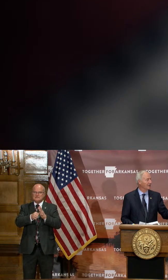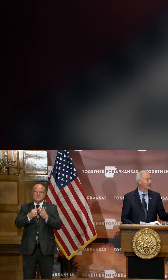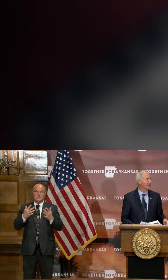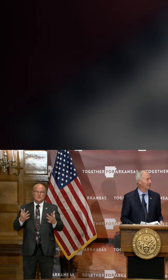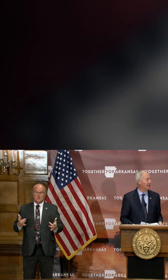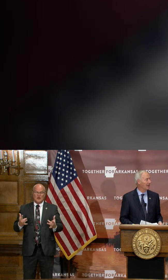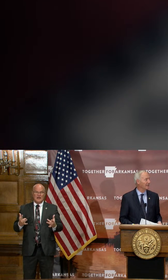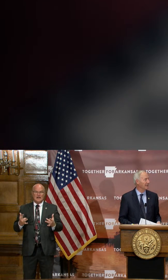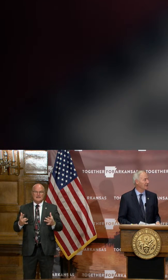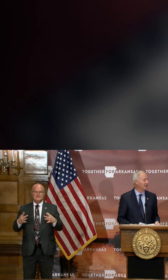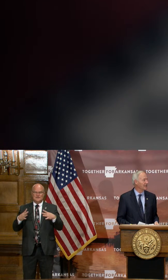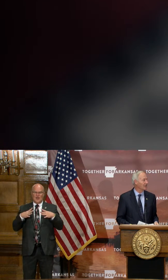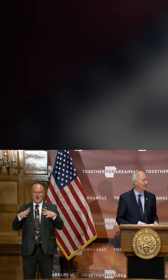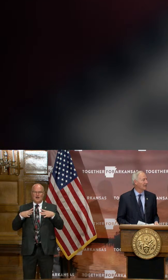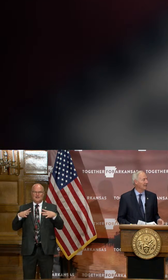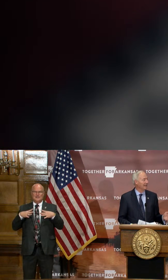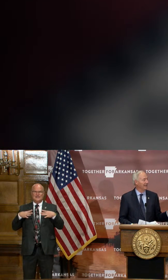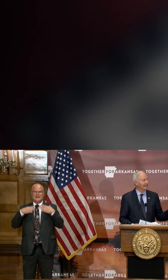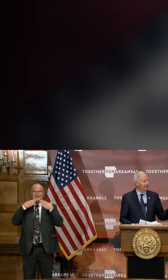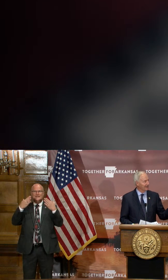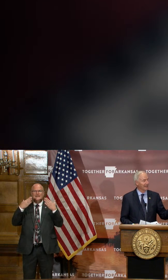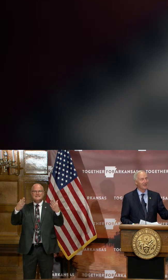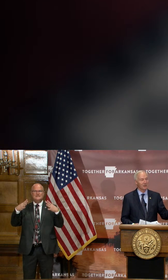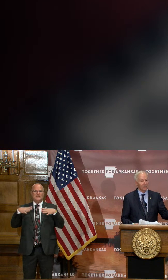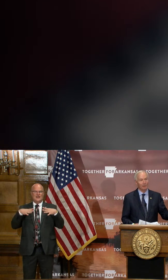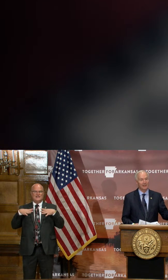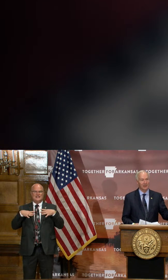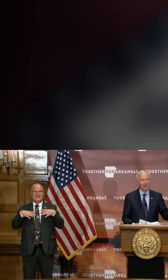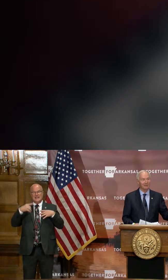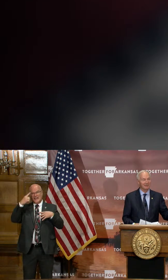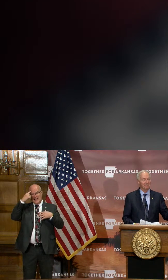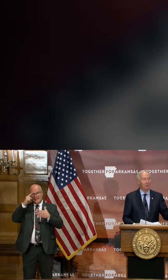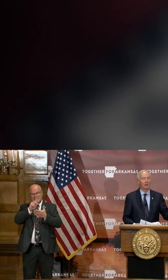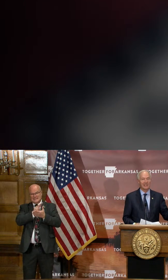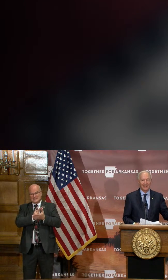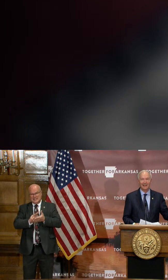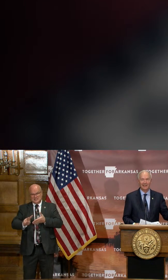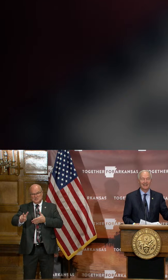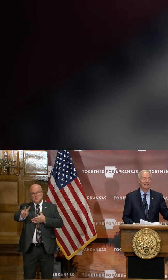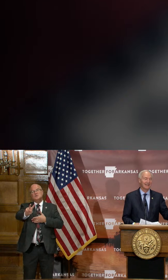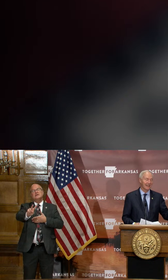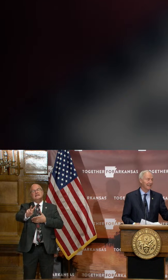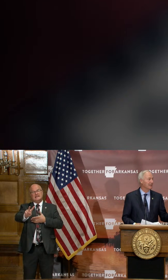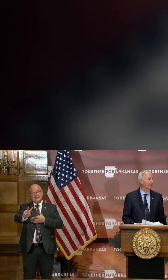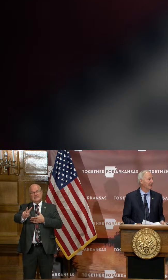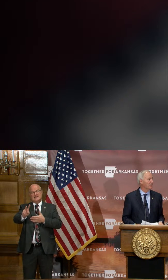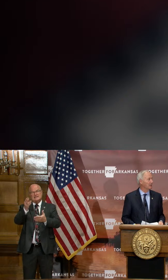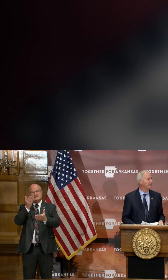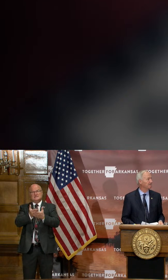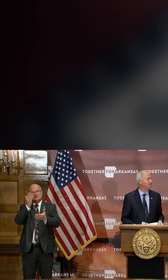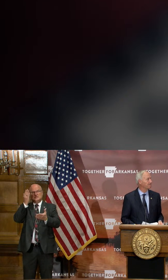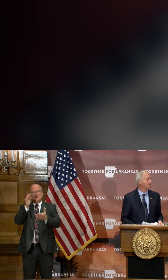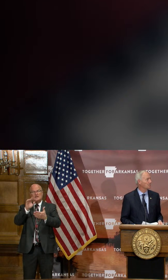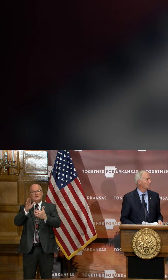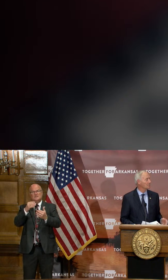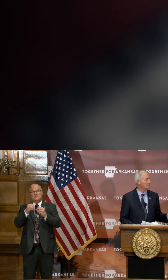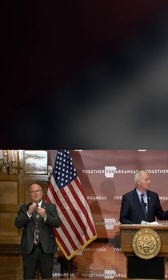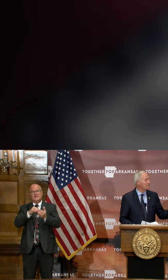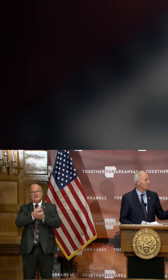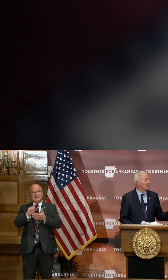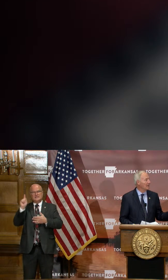it because of the holiday season, and I think the next 2 weeks are going to be more telling than even the last week.